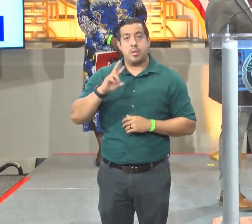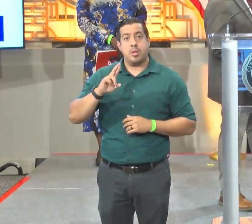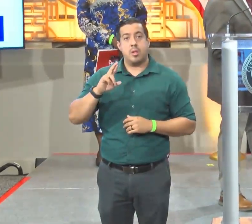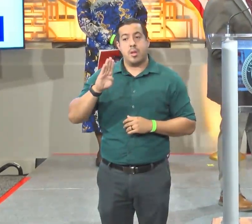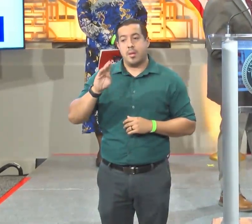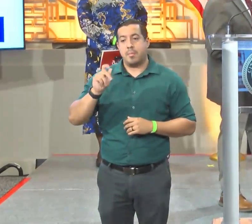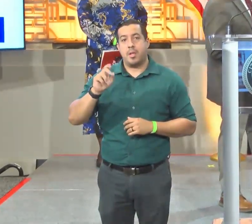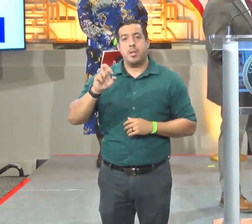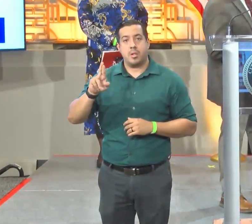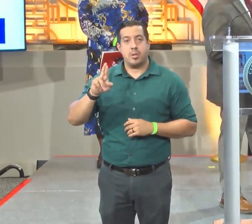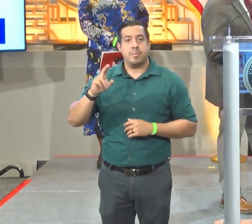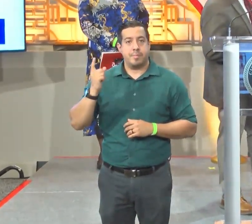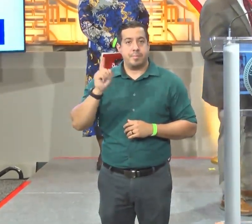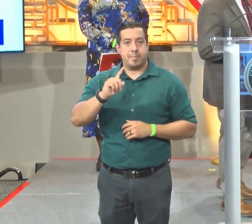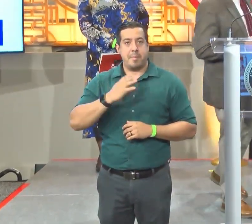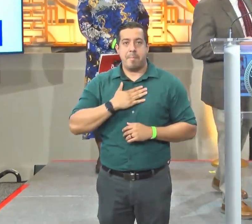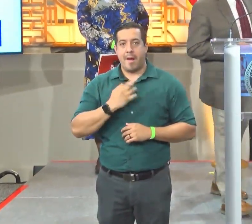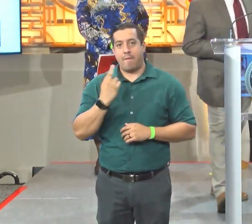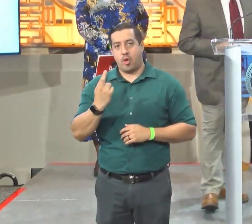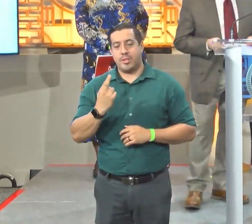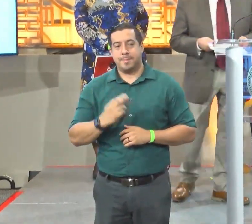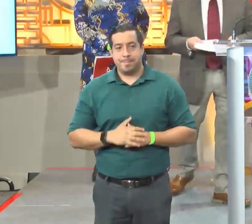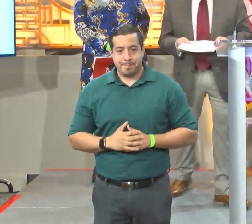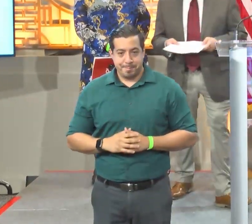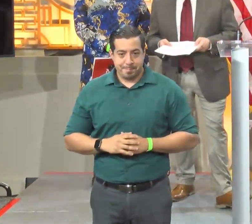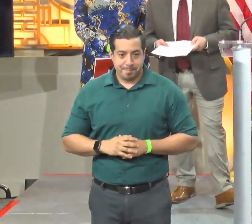Julie Baker-Fink, my friend.